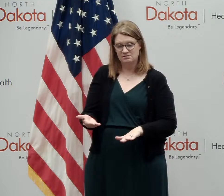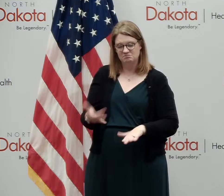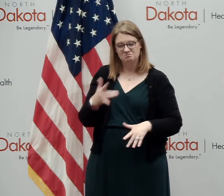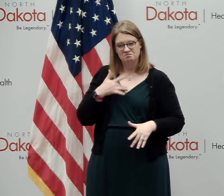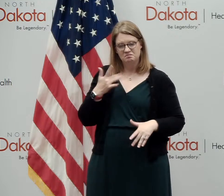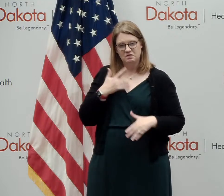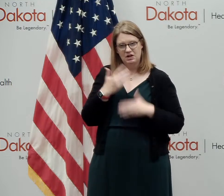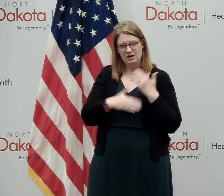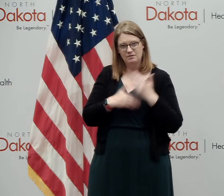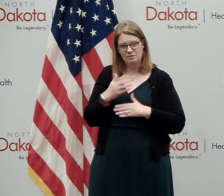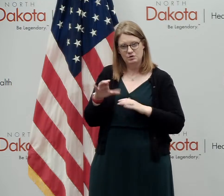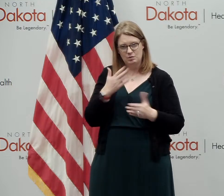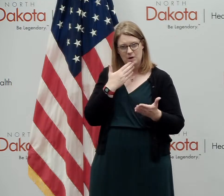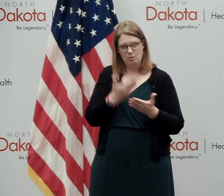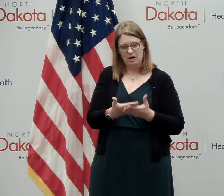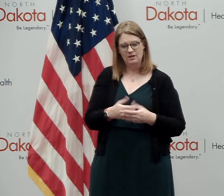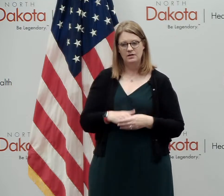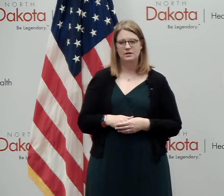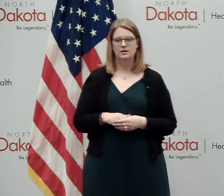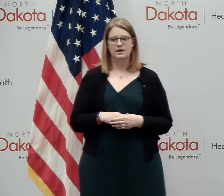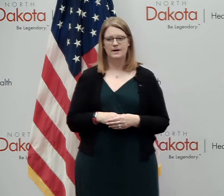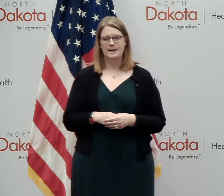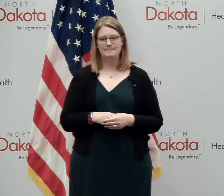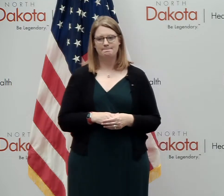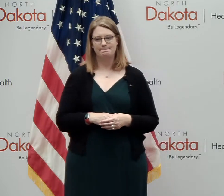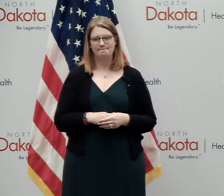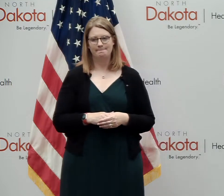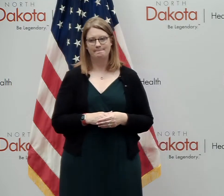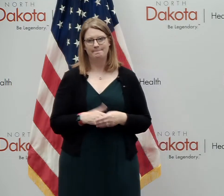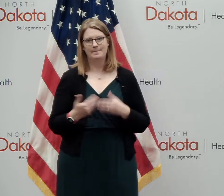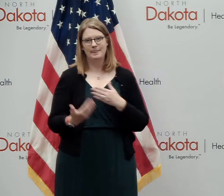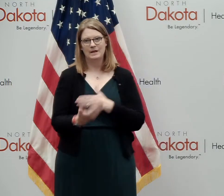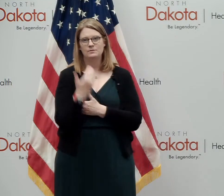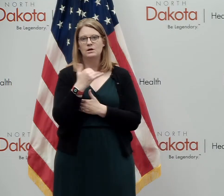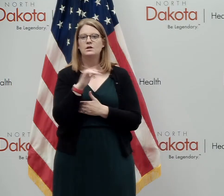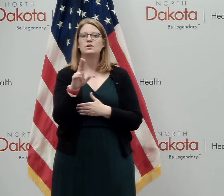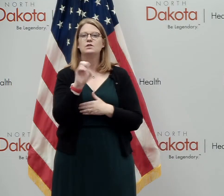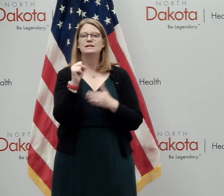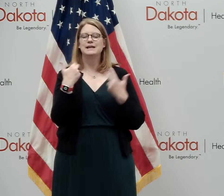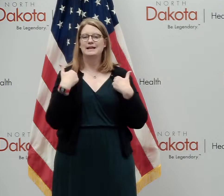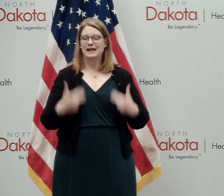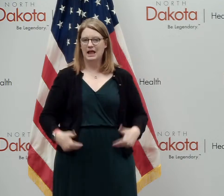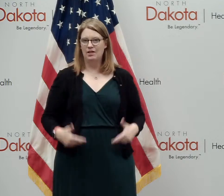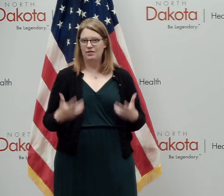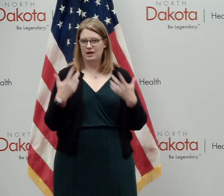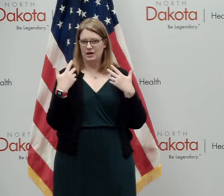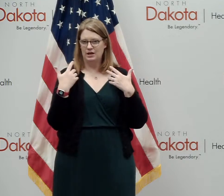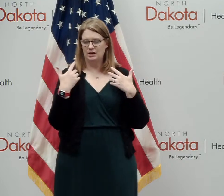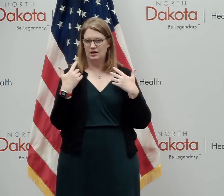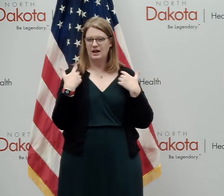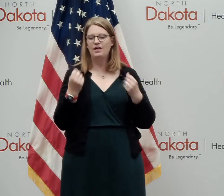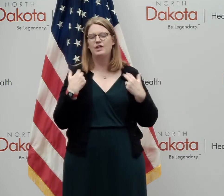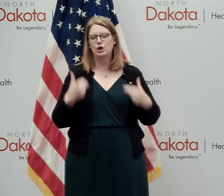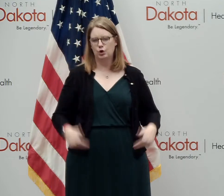This morning, we were pleased to hear that the U.S. Health and Human Services Secretary